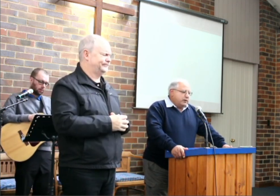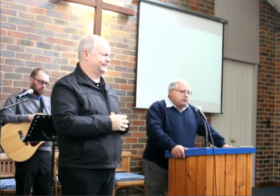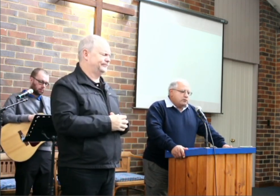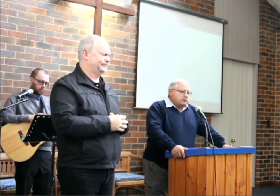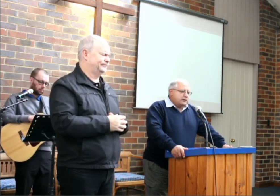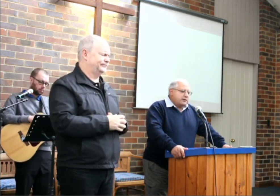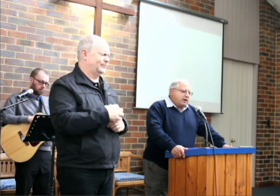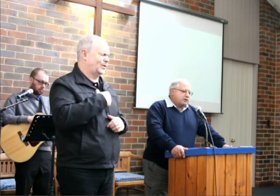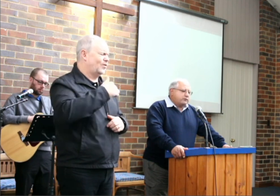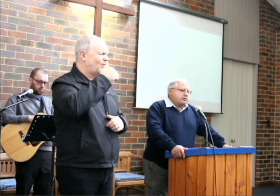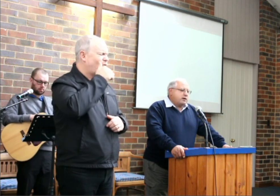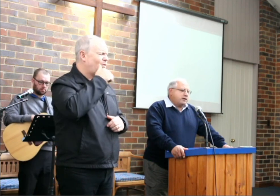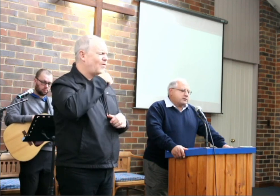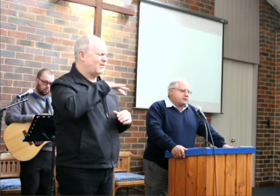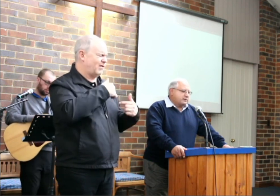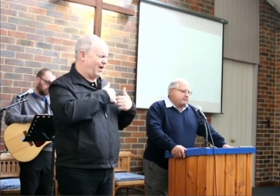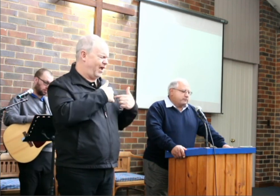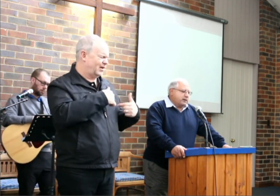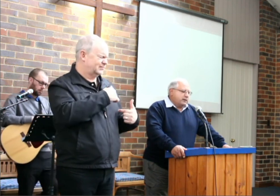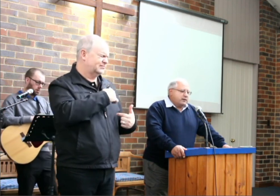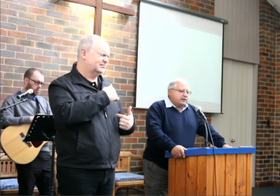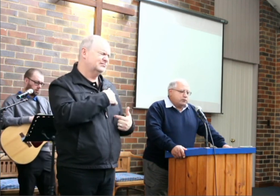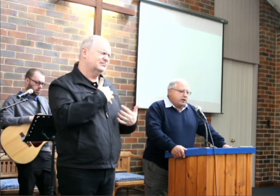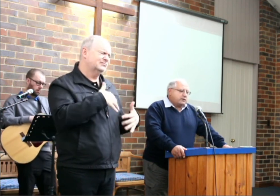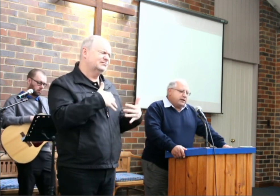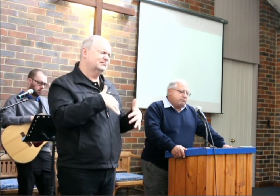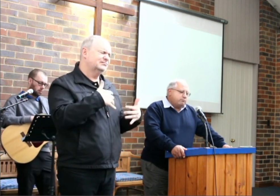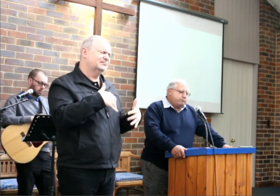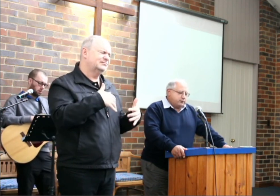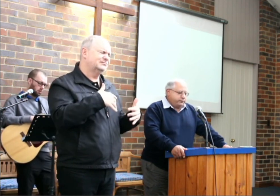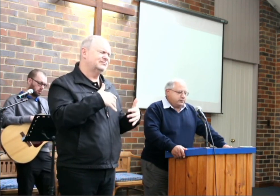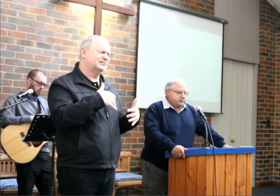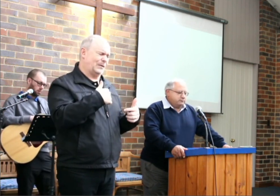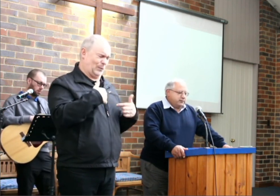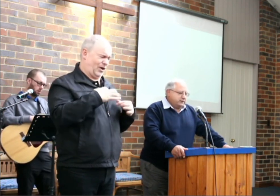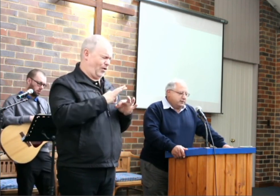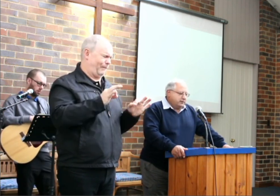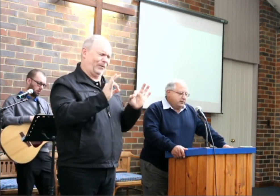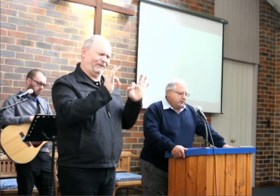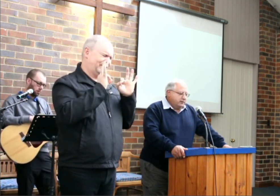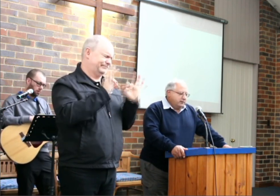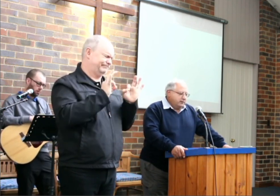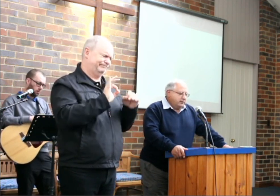We know in the heart of our hearts that we are imperfect beings.